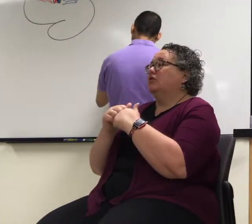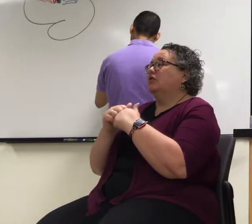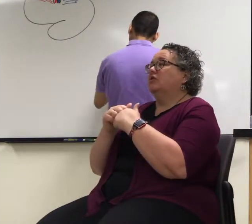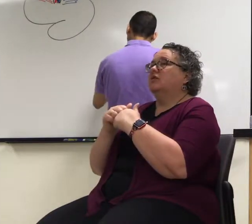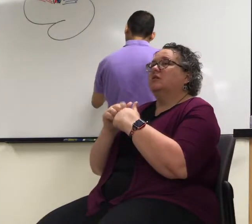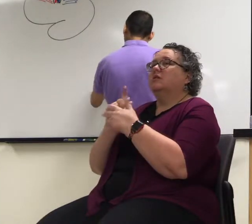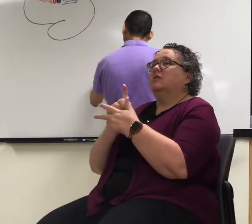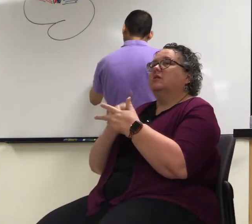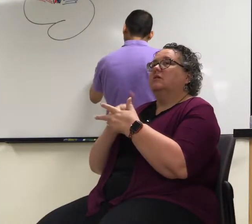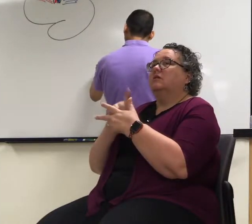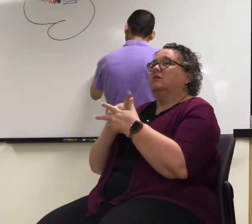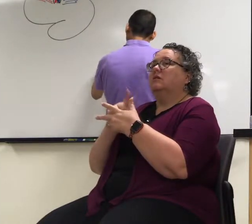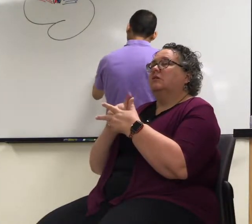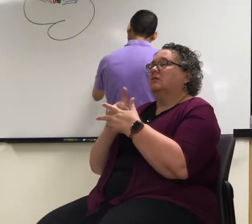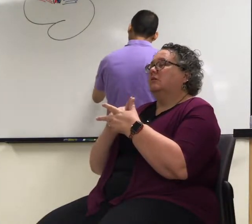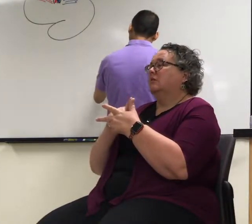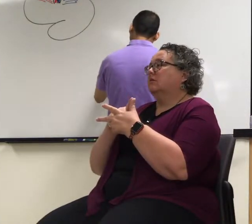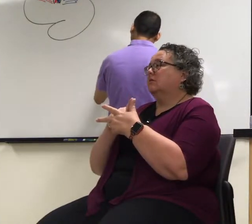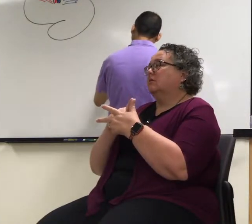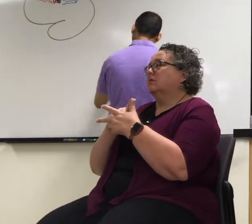called,